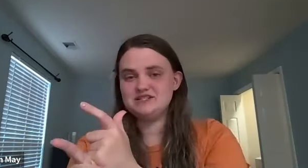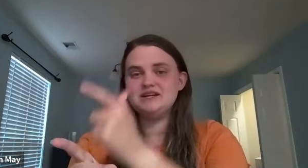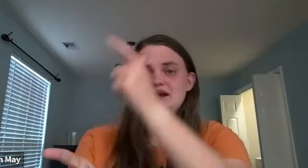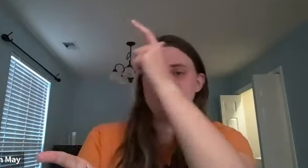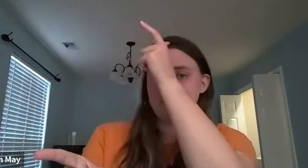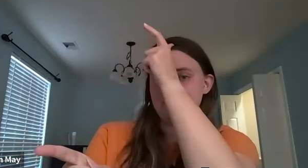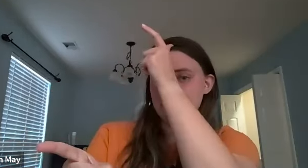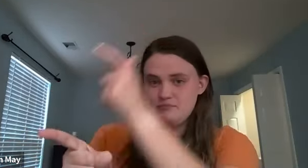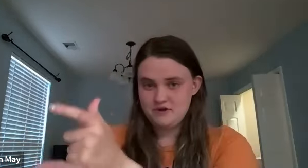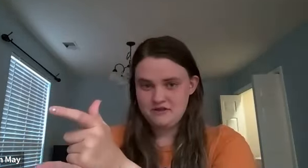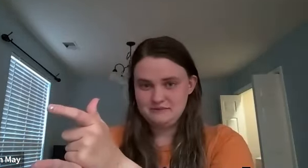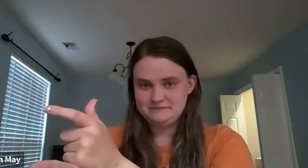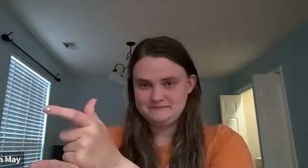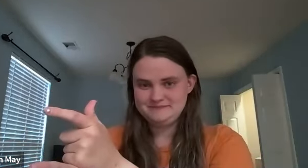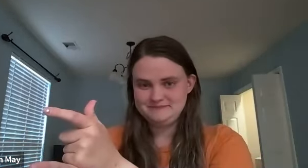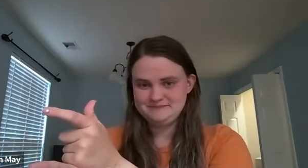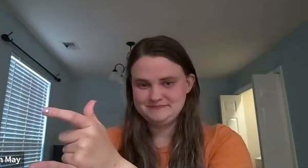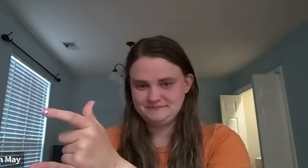sister, brother.